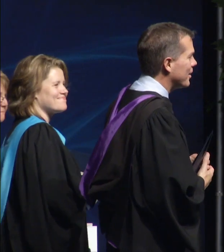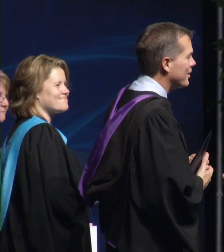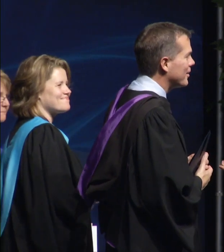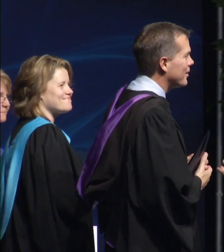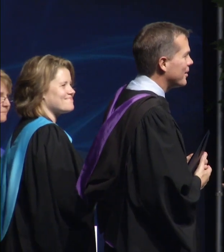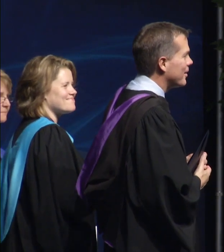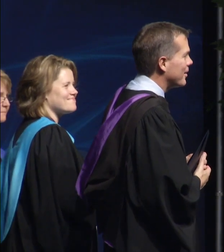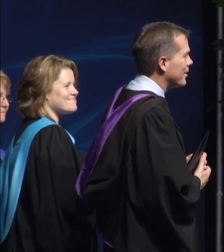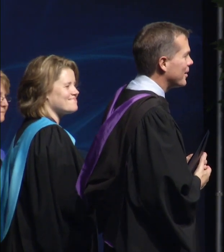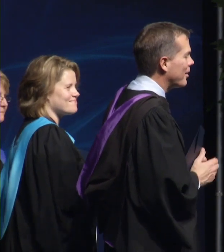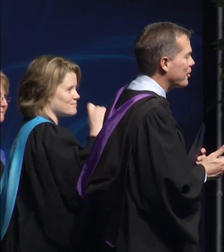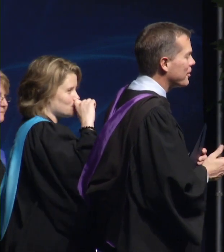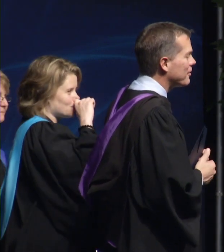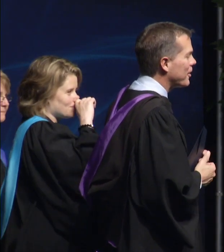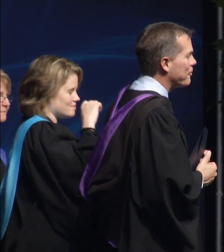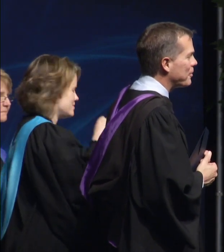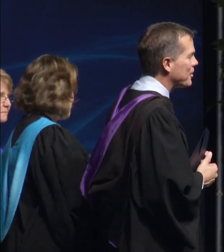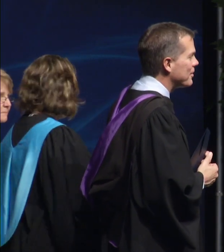Okay.